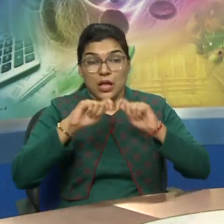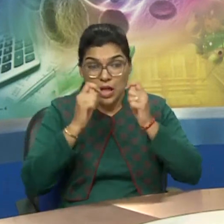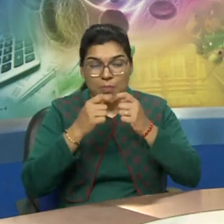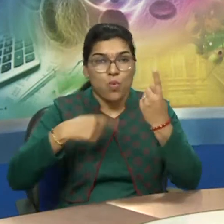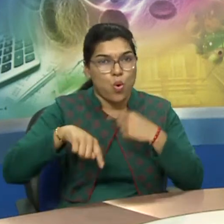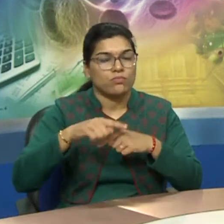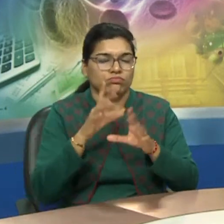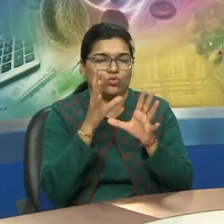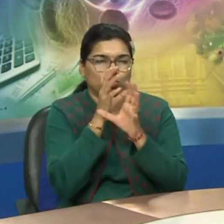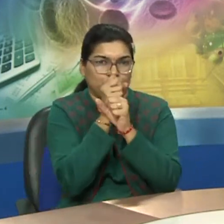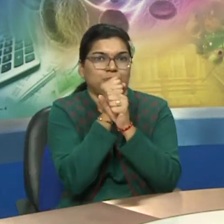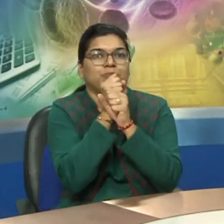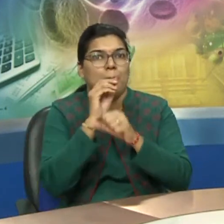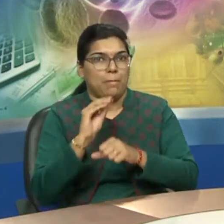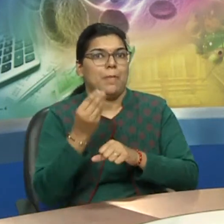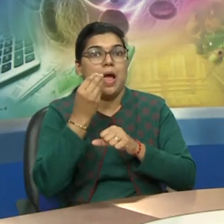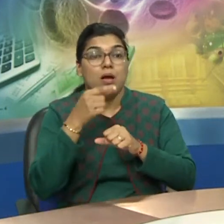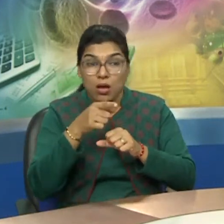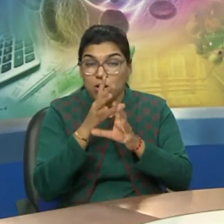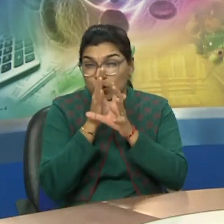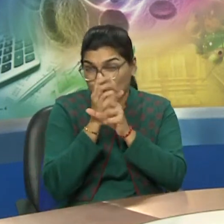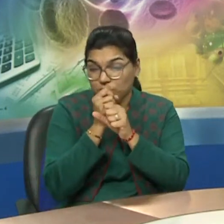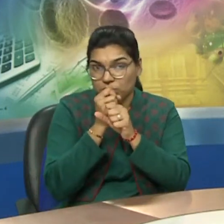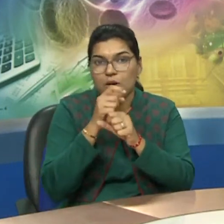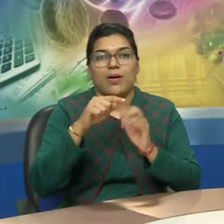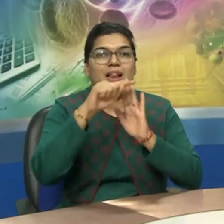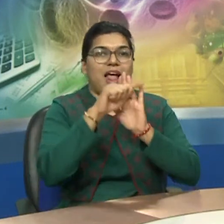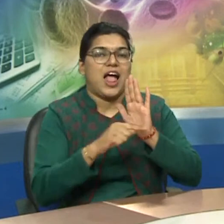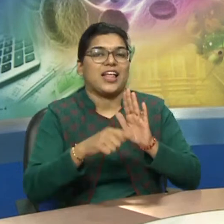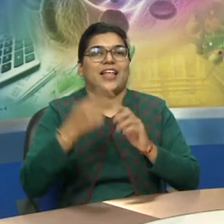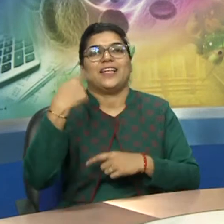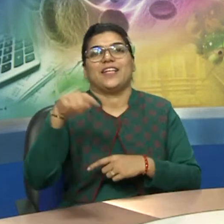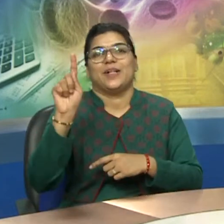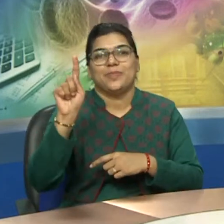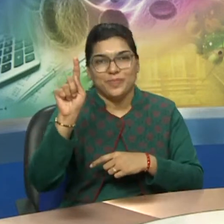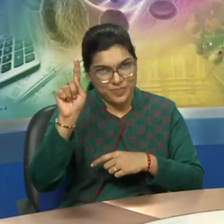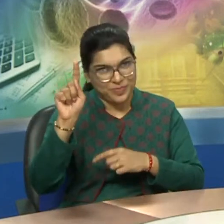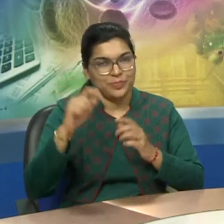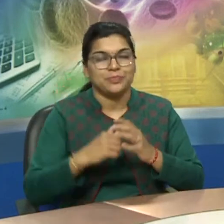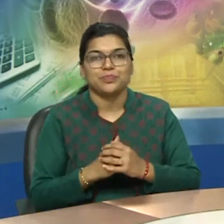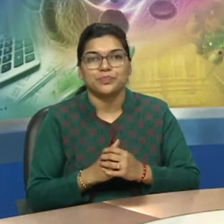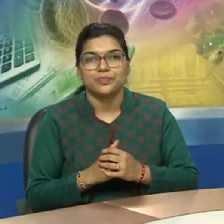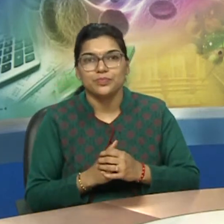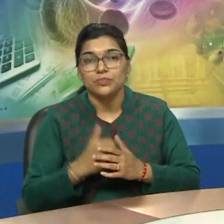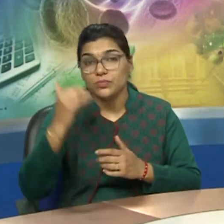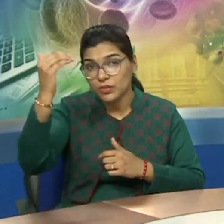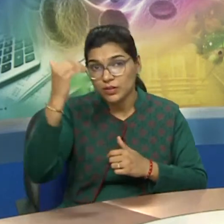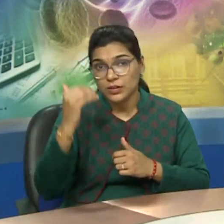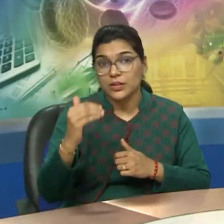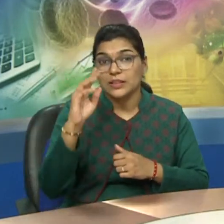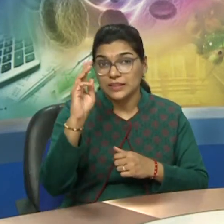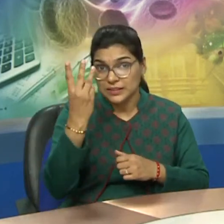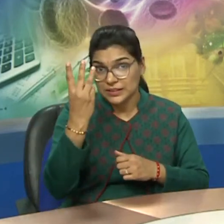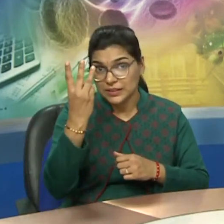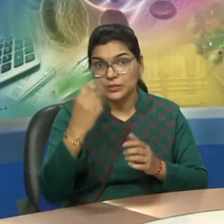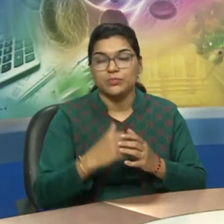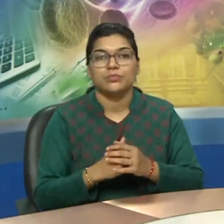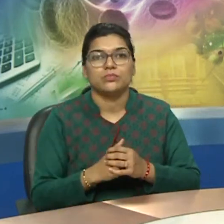the secret, then it may lead to loss. So this is also very important behavior, that we should